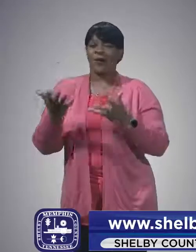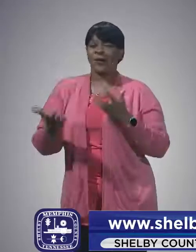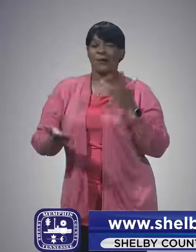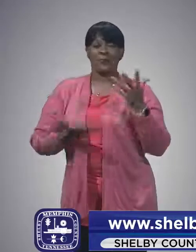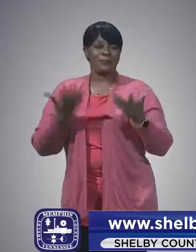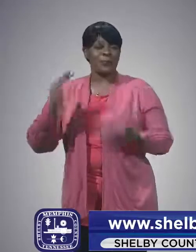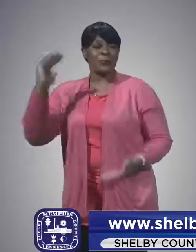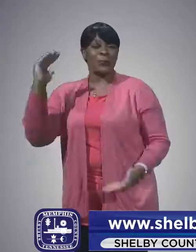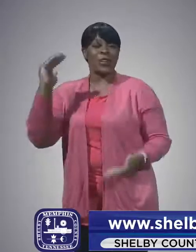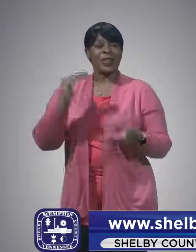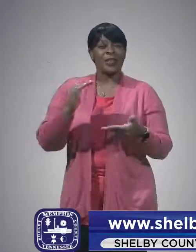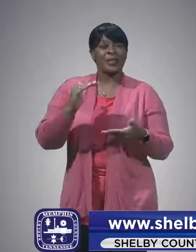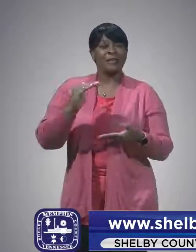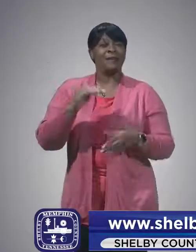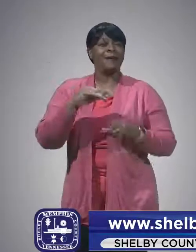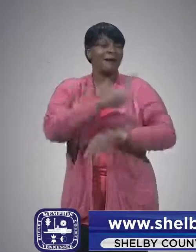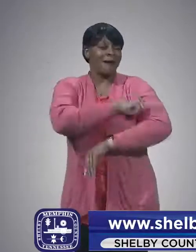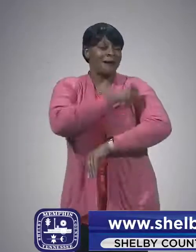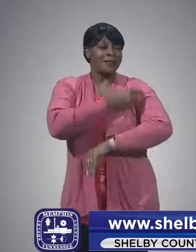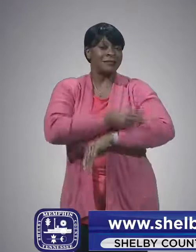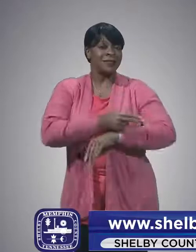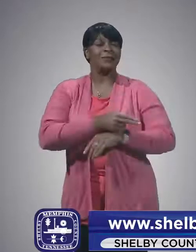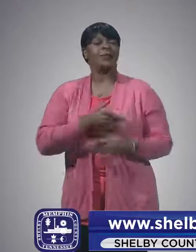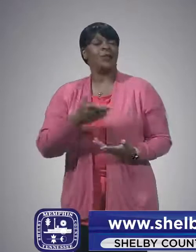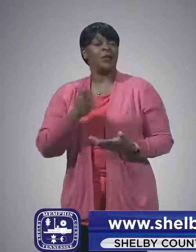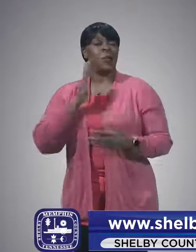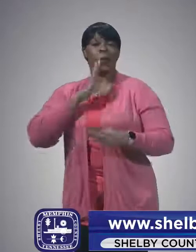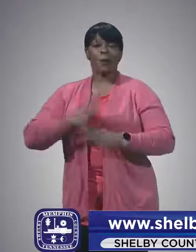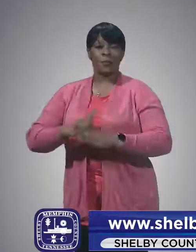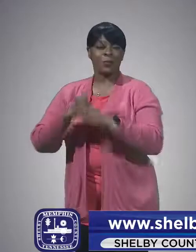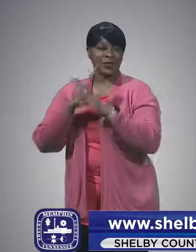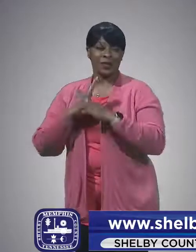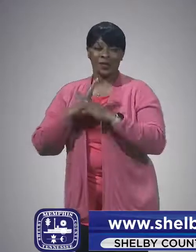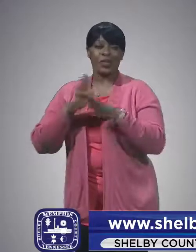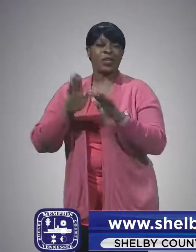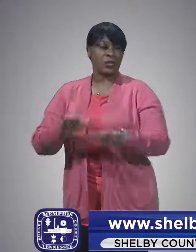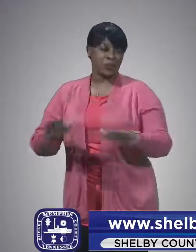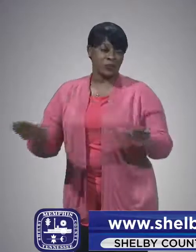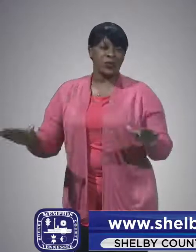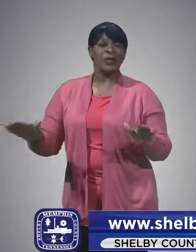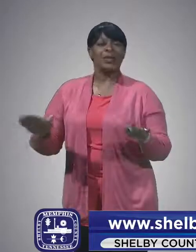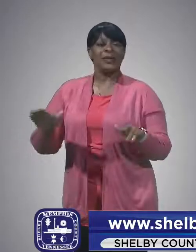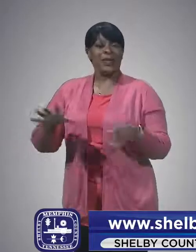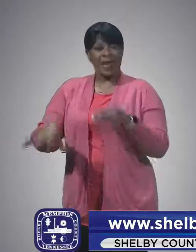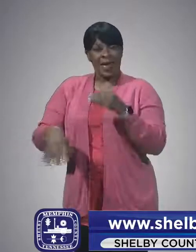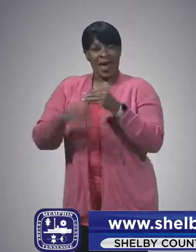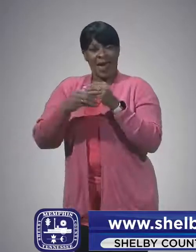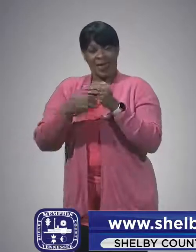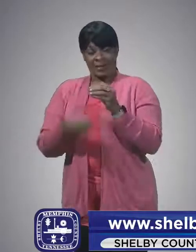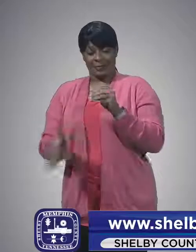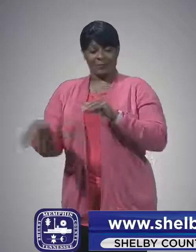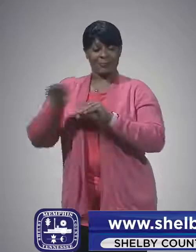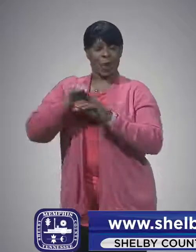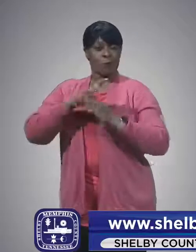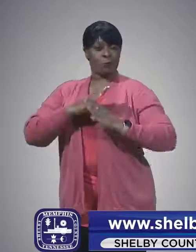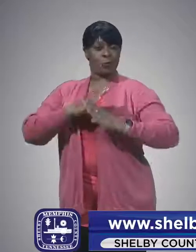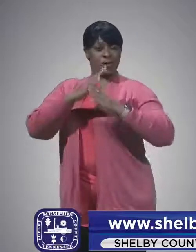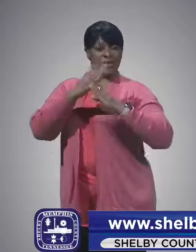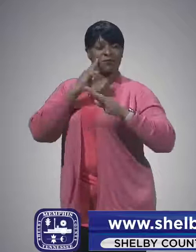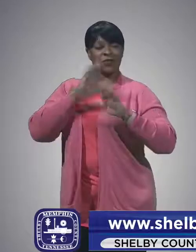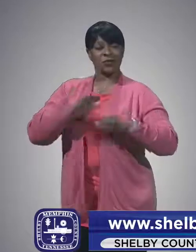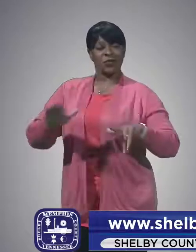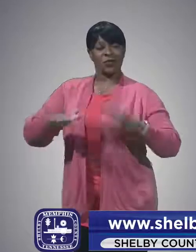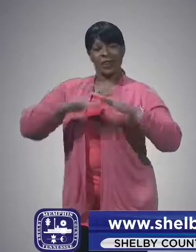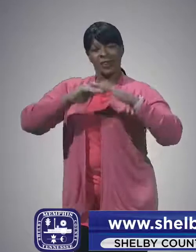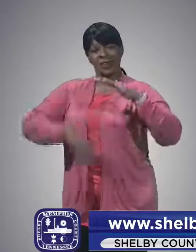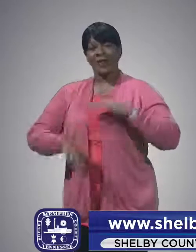some relief in our hospitals, and it will also protect our children, add that extra layer of protection to the children